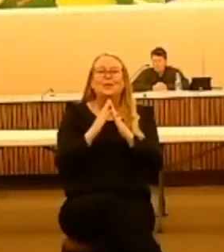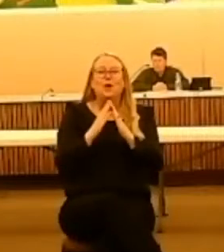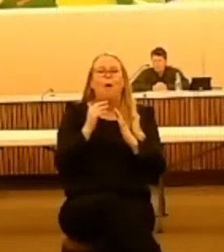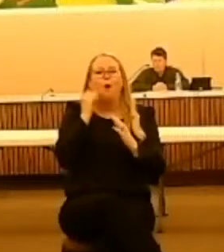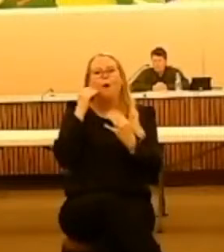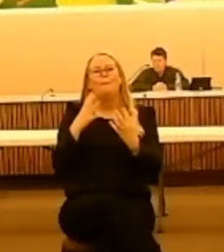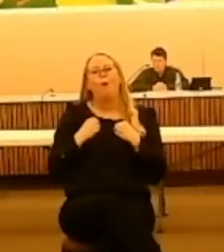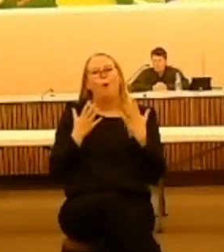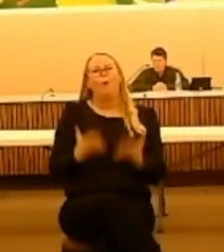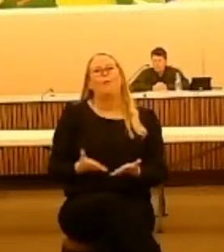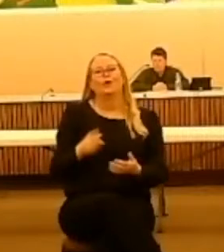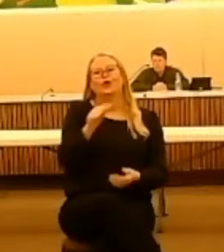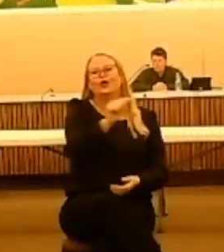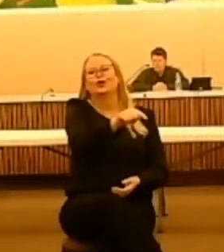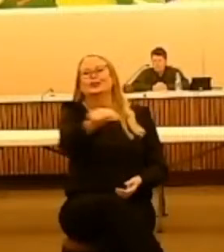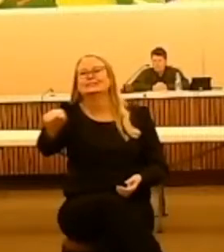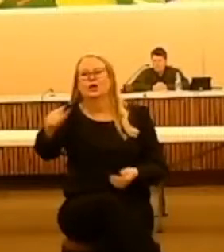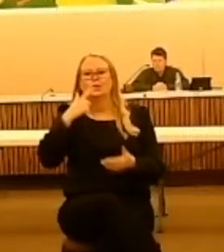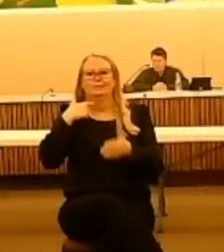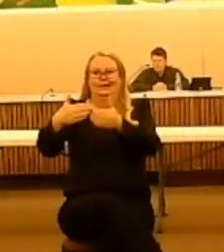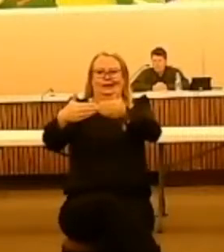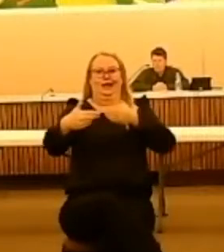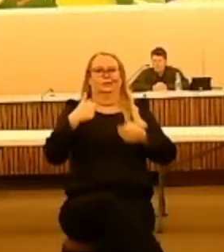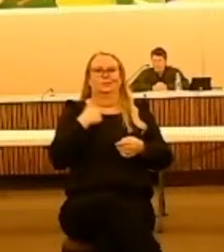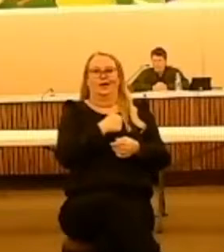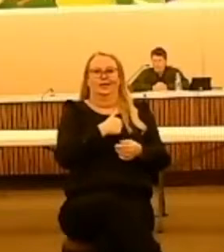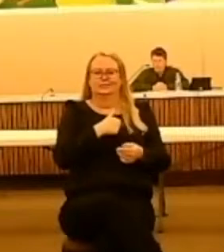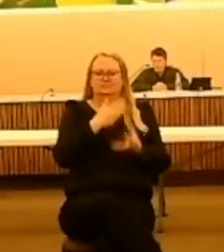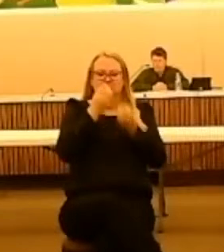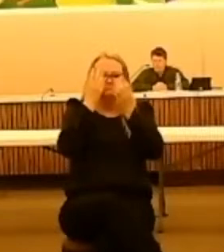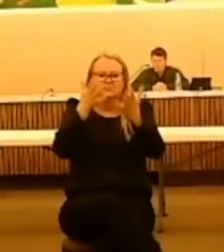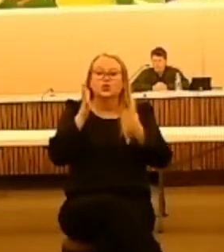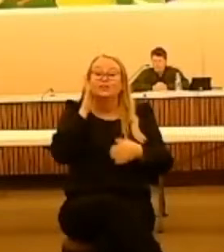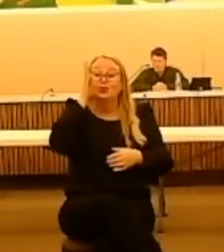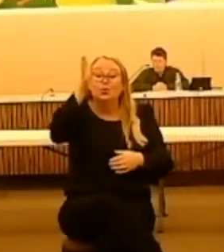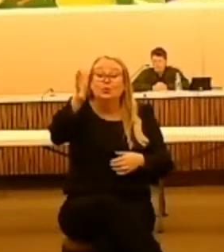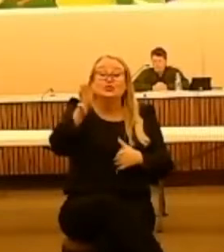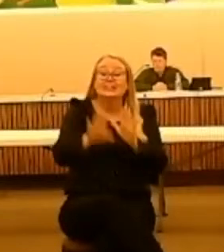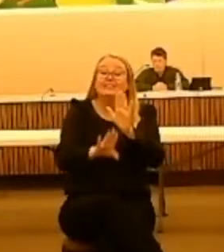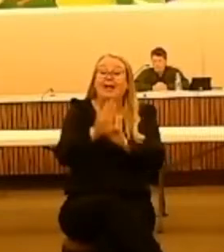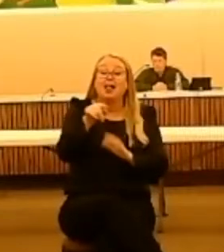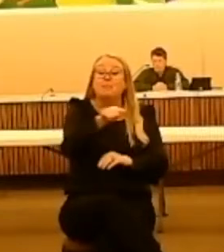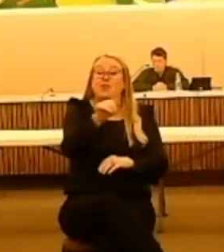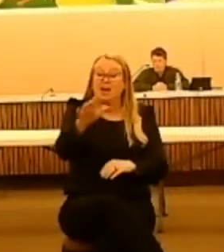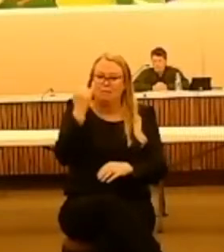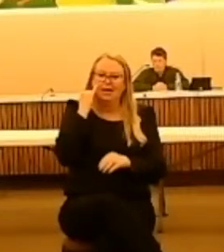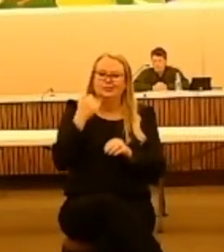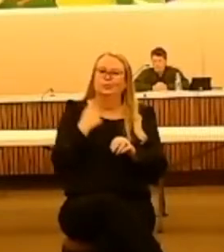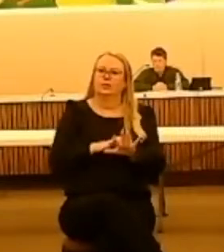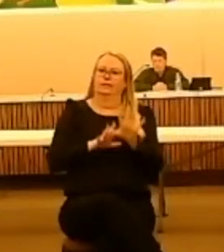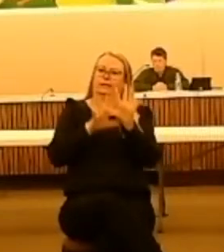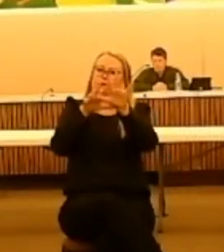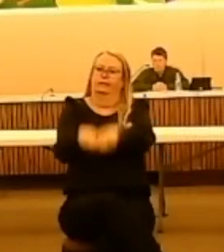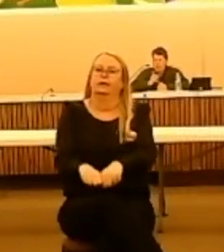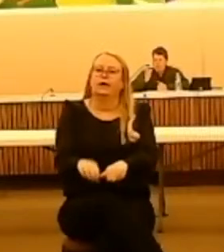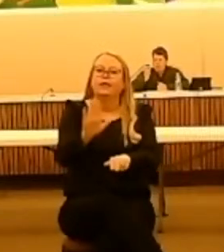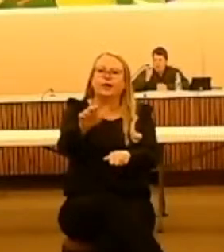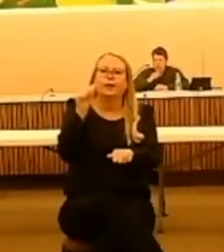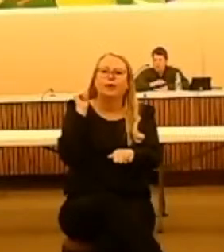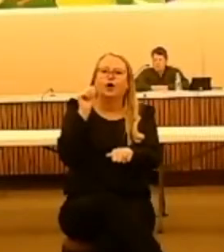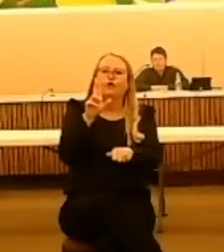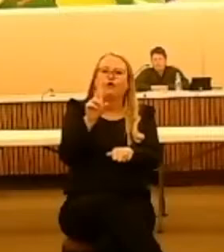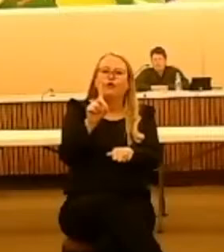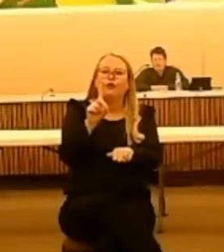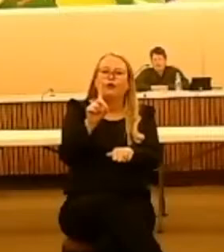of the homeowners that abut this property, that look, there's going to be no development in your backyard. That's going to remain forever wild, even though it is